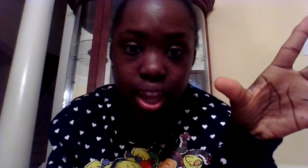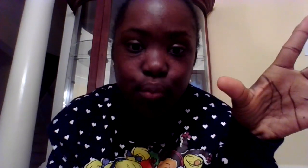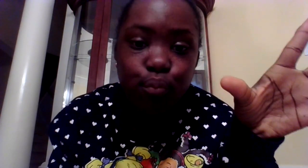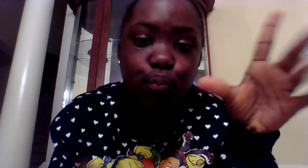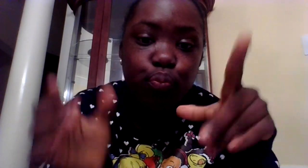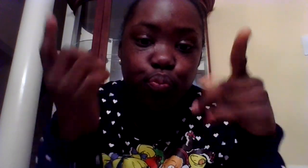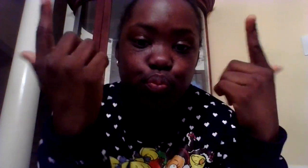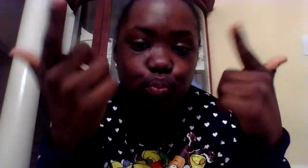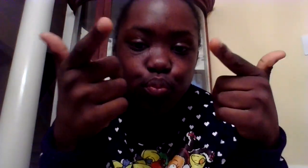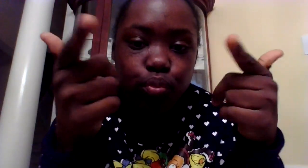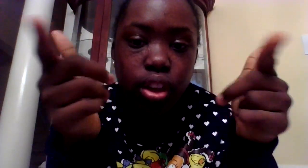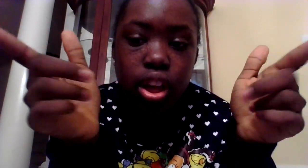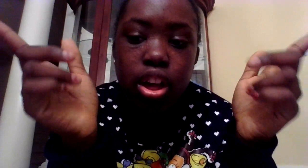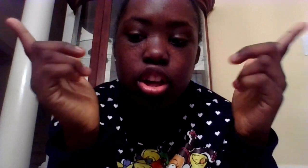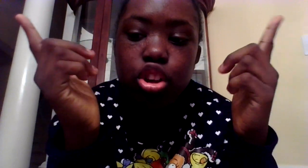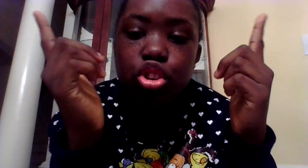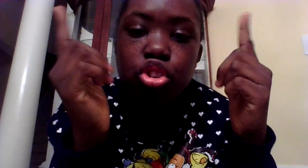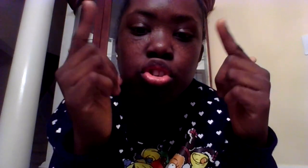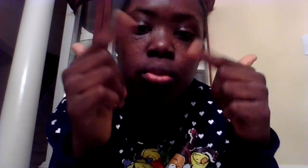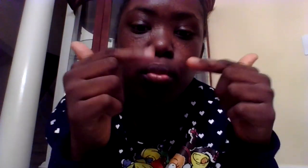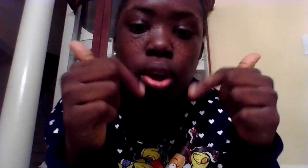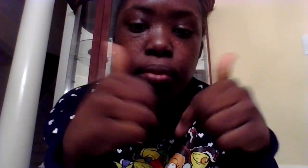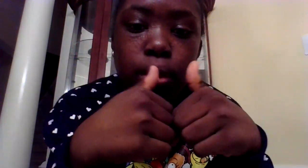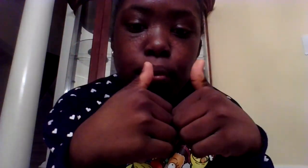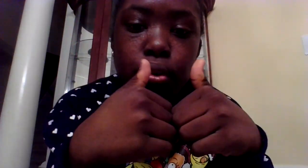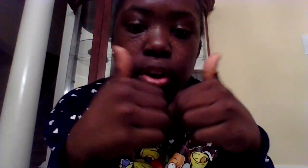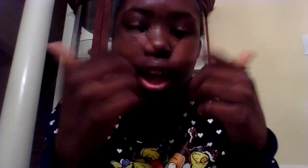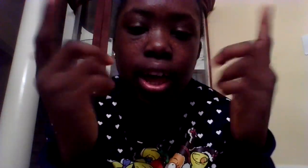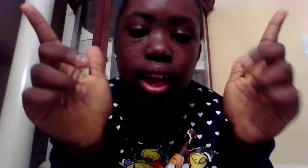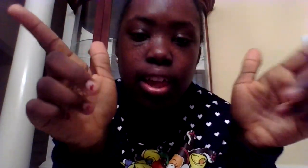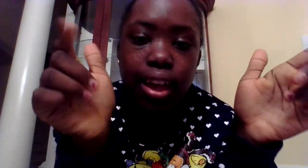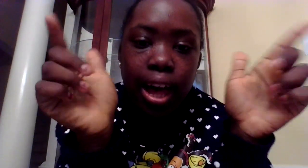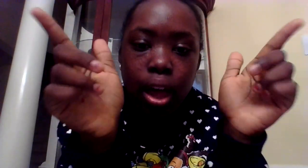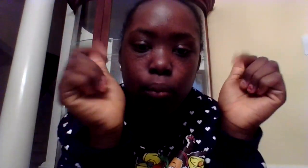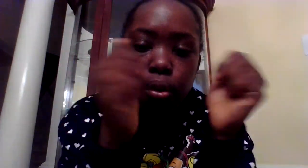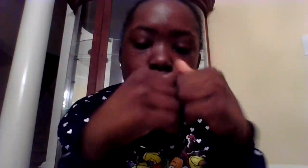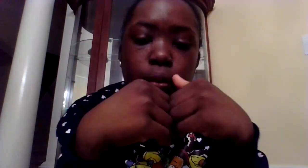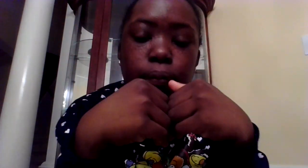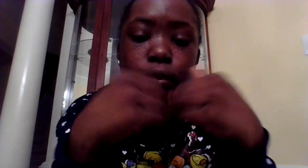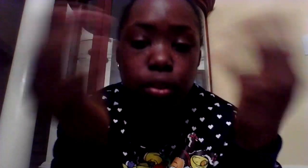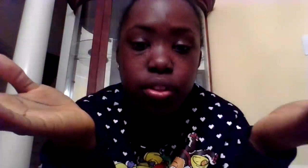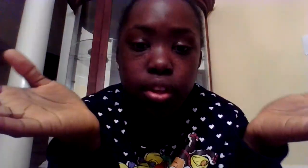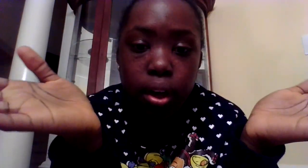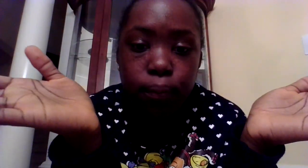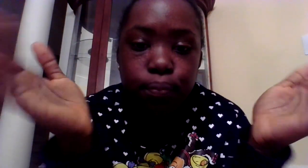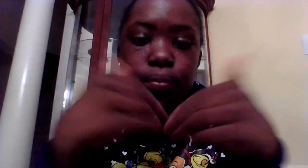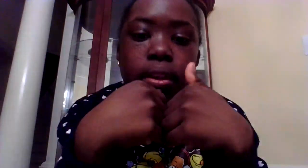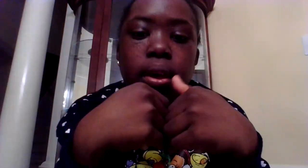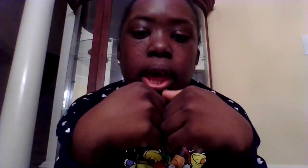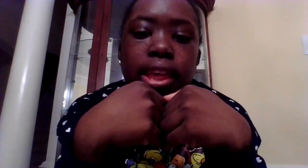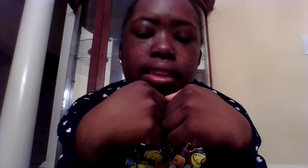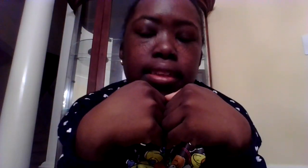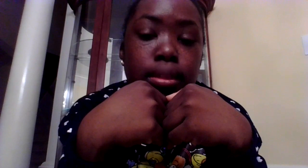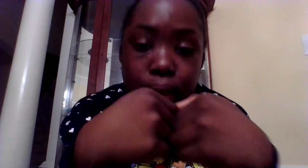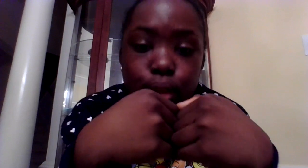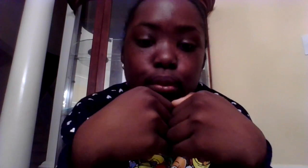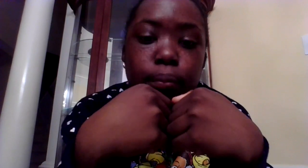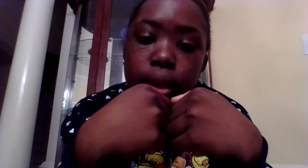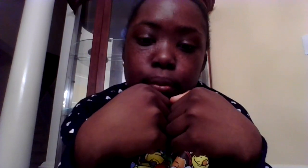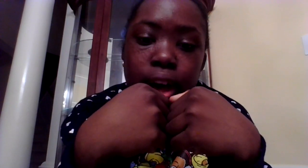Good morning, people, and I will The special people I